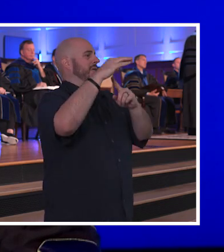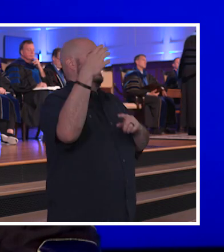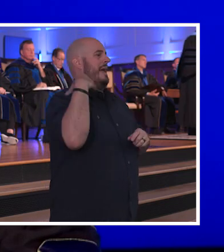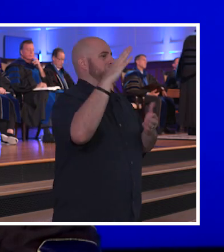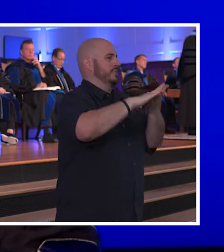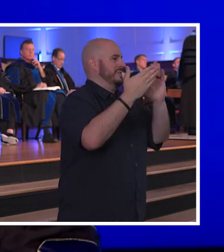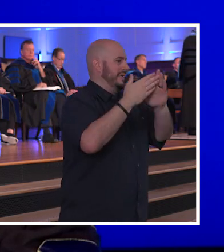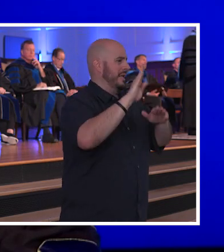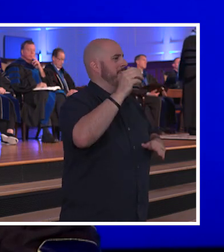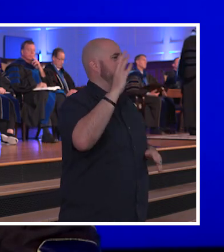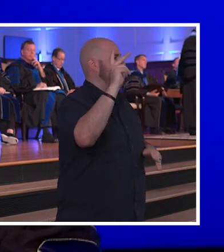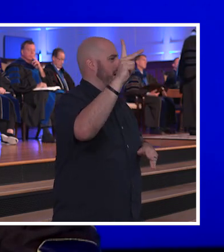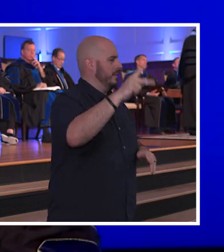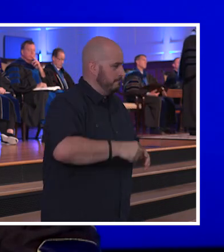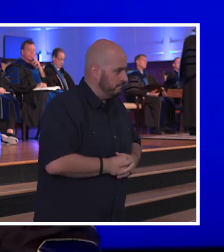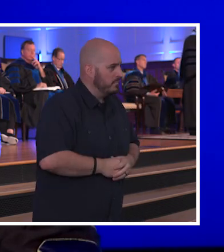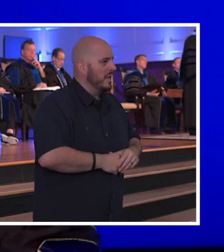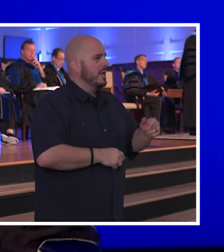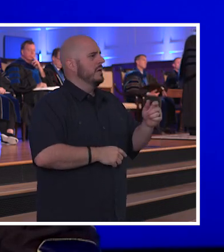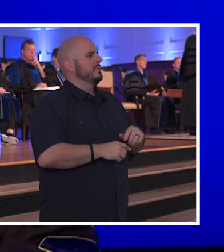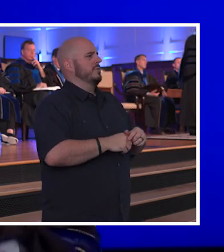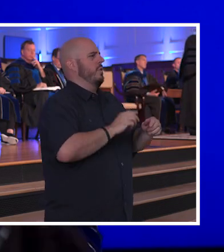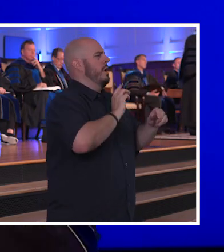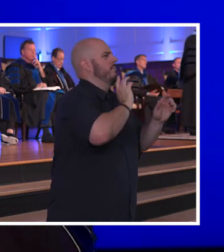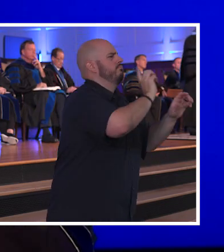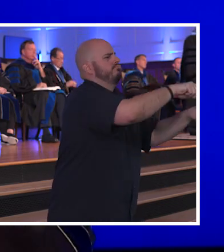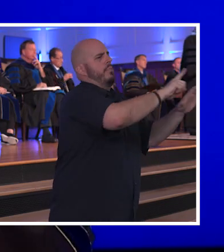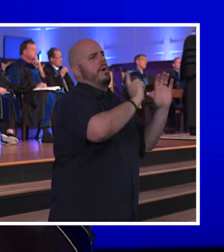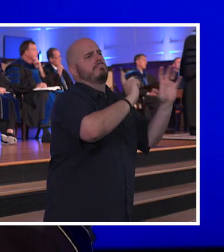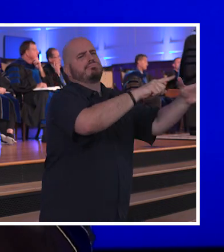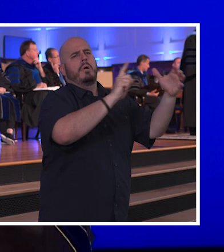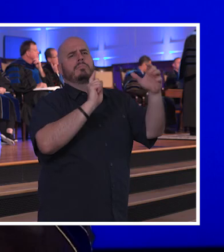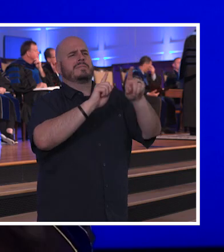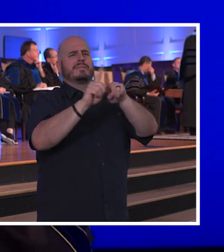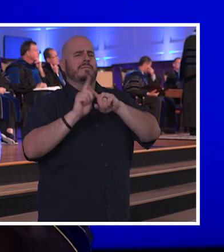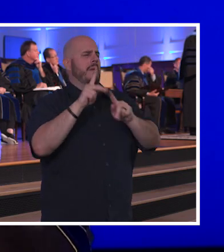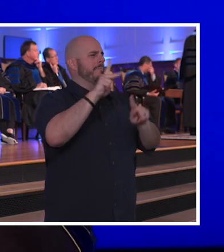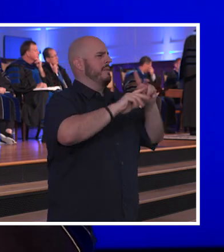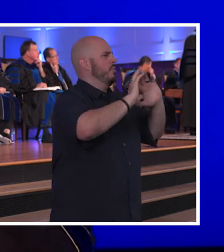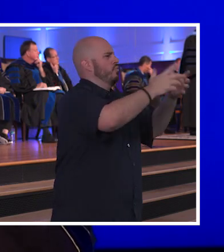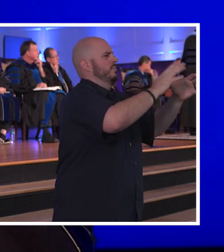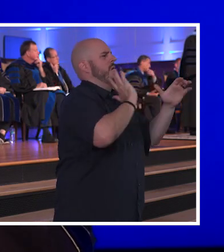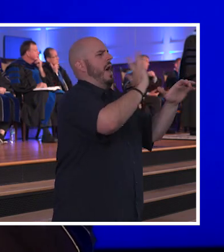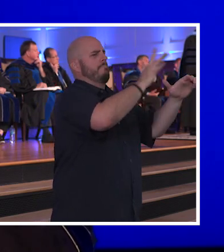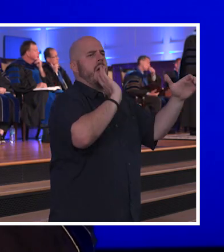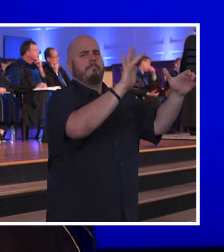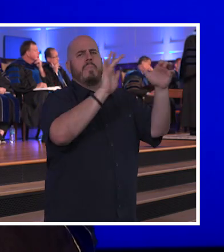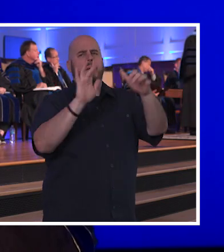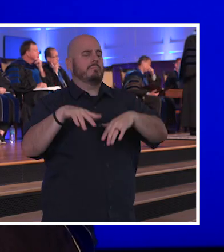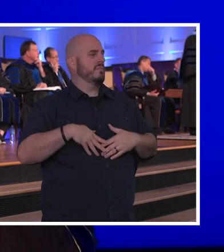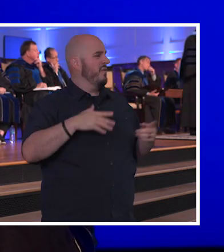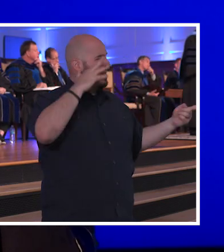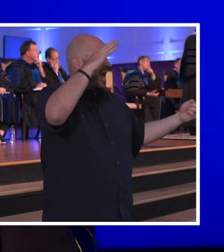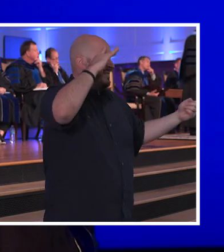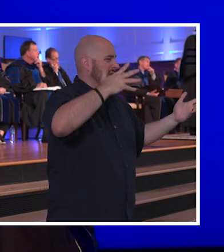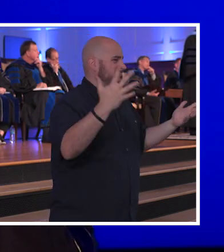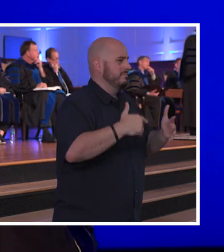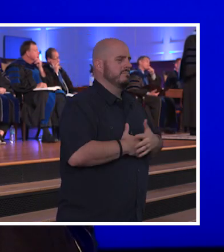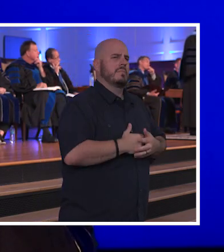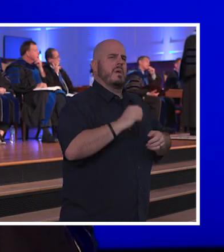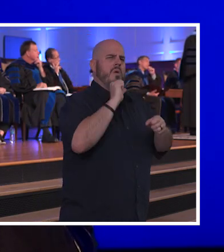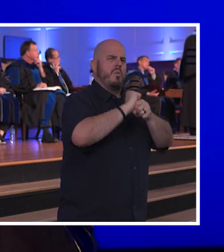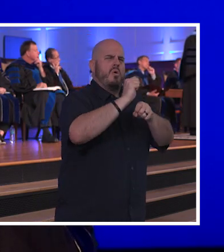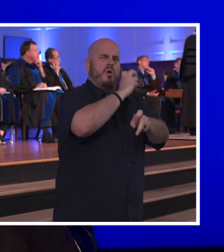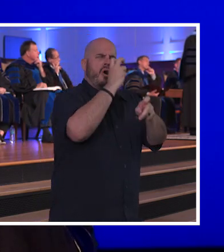she moved from people group to people group, she said her philosophy was simply this: "I worked hard to learn about the different cultures.